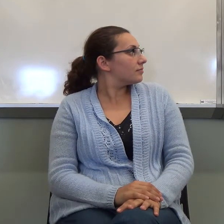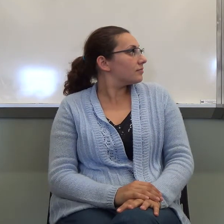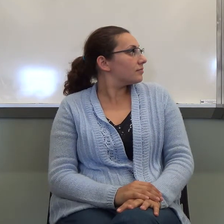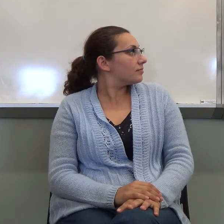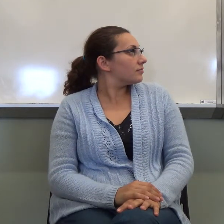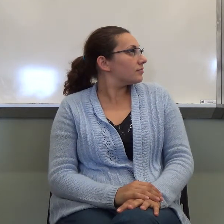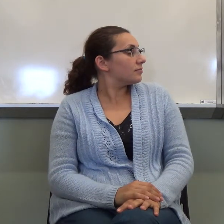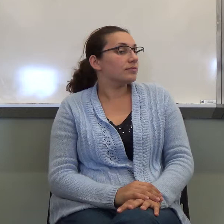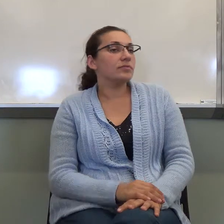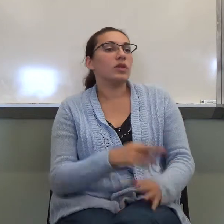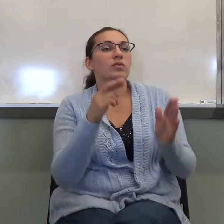Here's the rule.